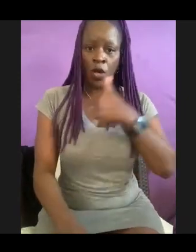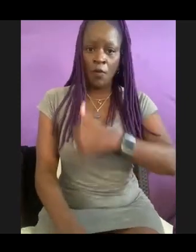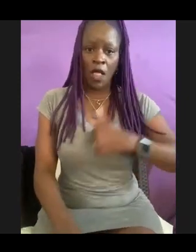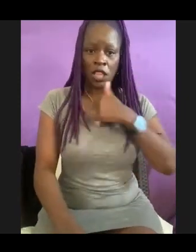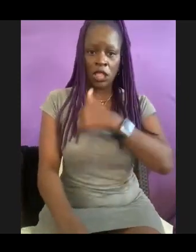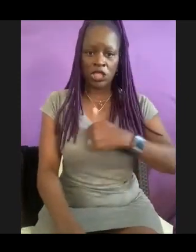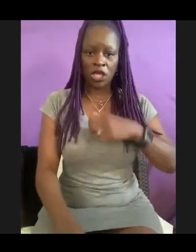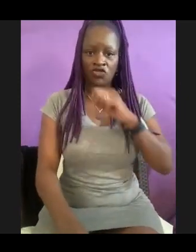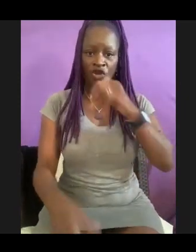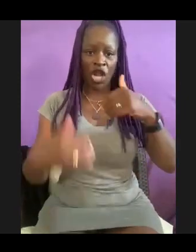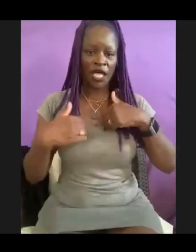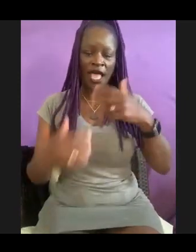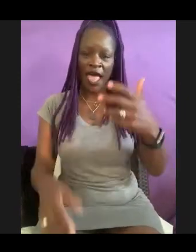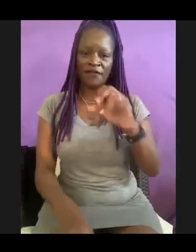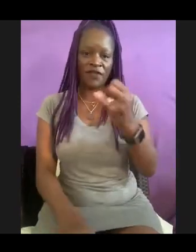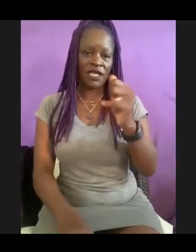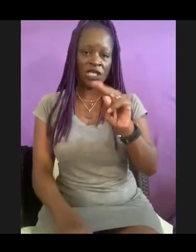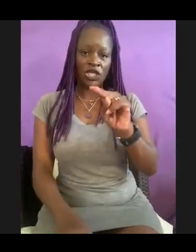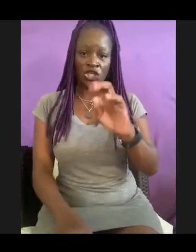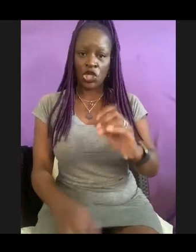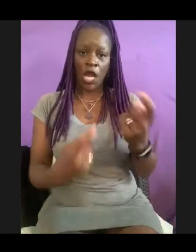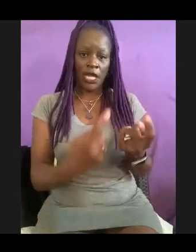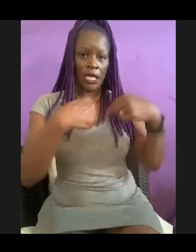having Ms. Dunhamn today.